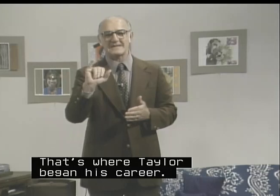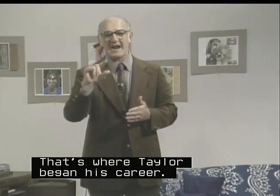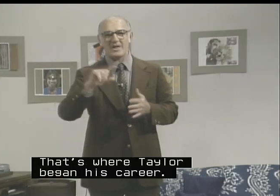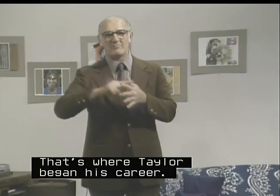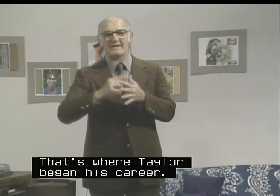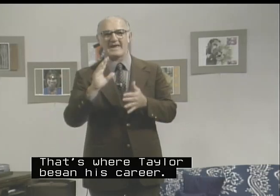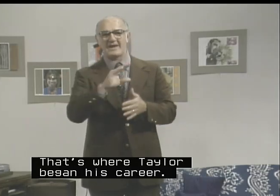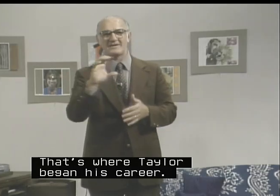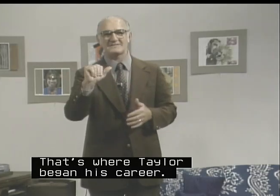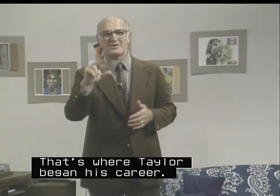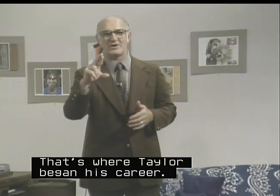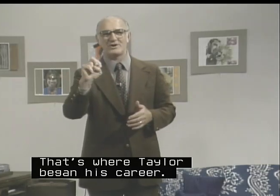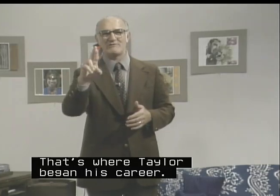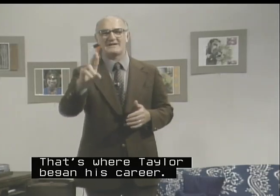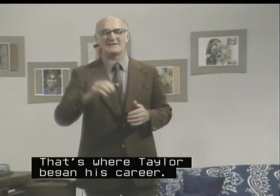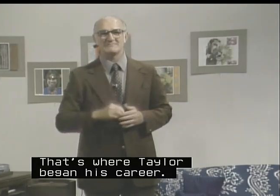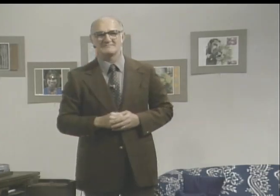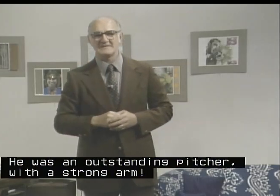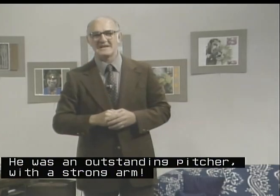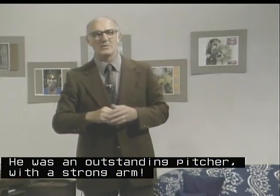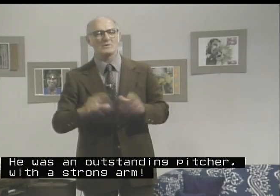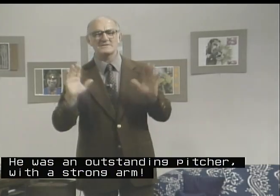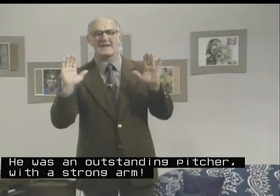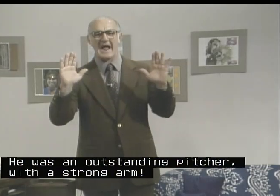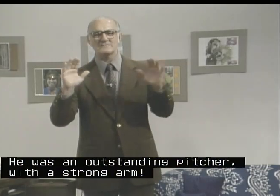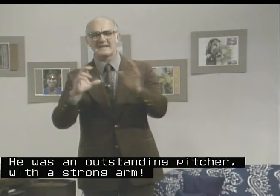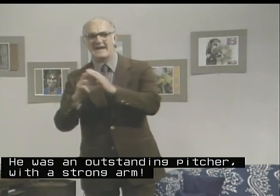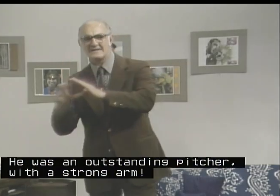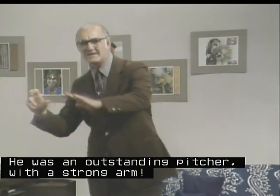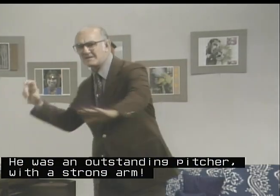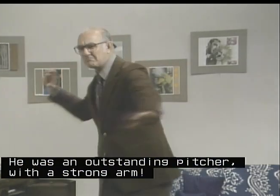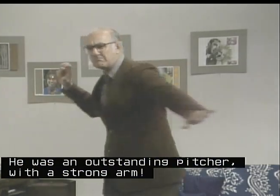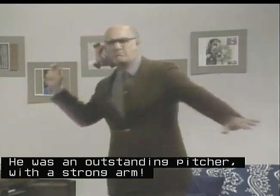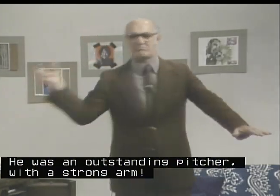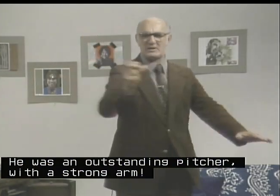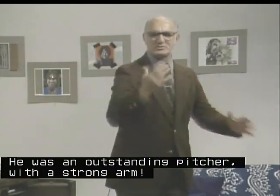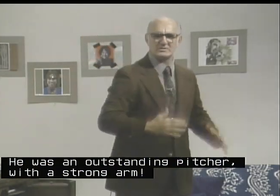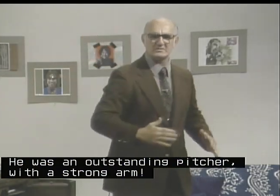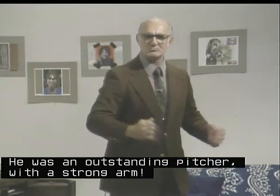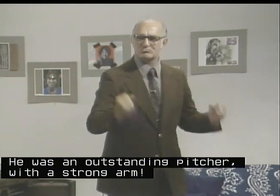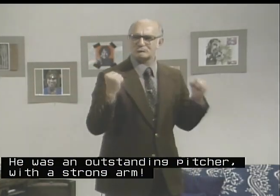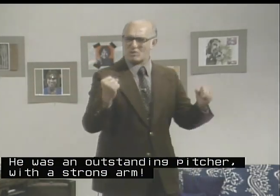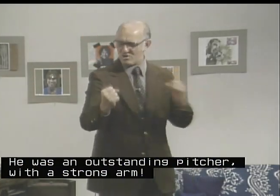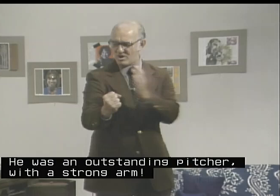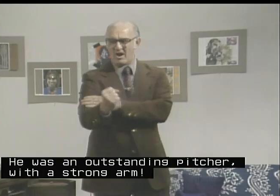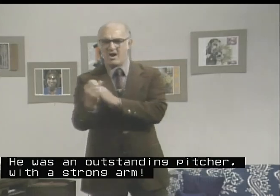Taylor began his career. He was an outstanding pitcher, strong arm.